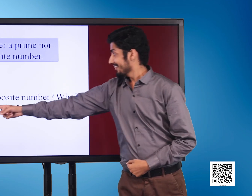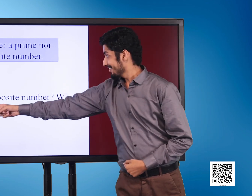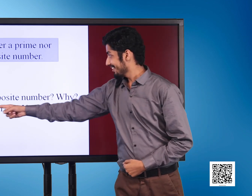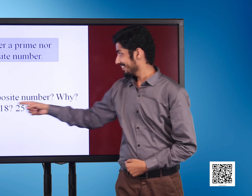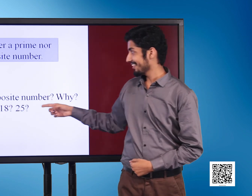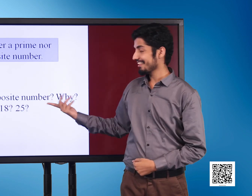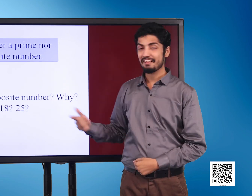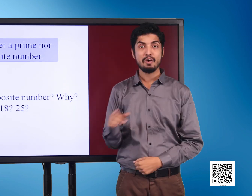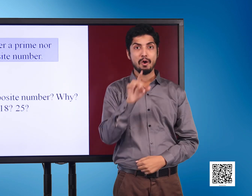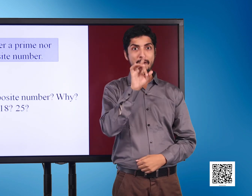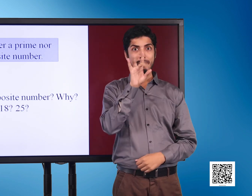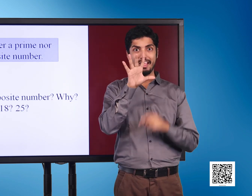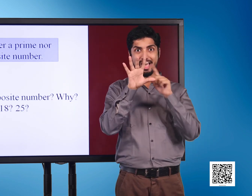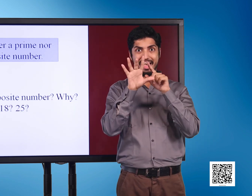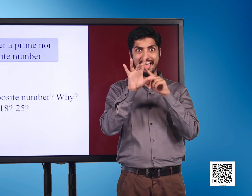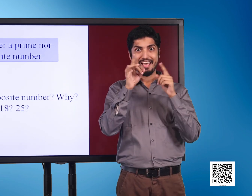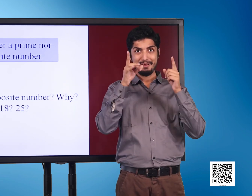Is 15 a composite number?